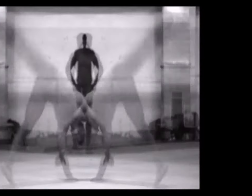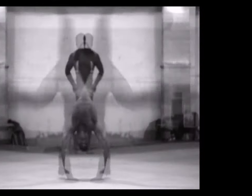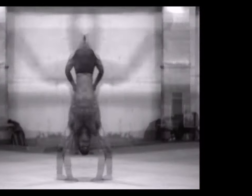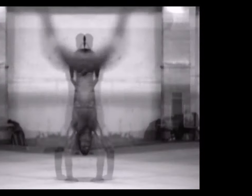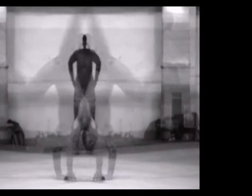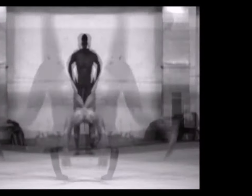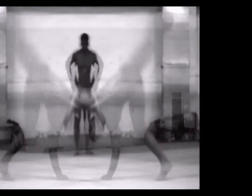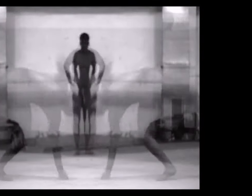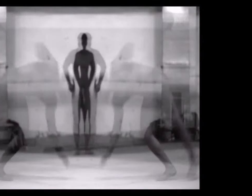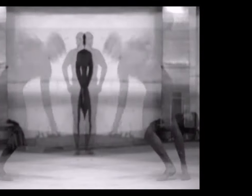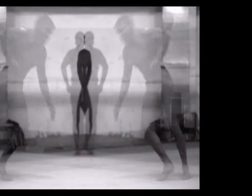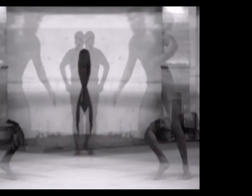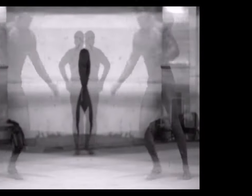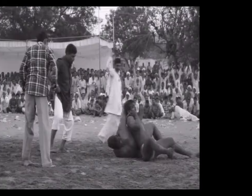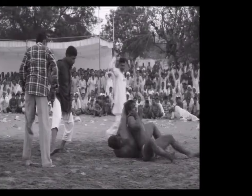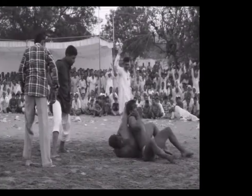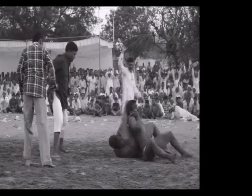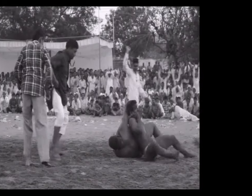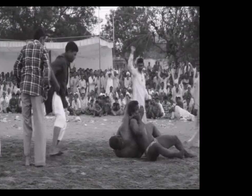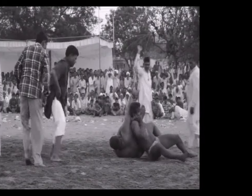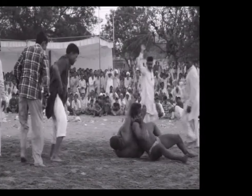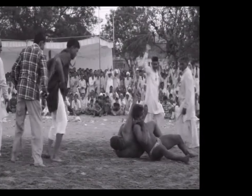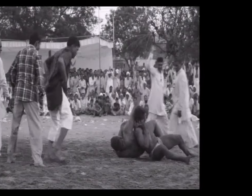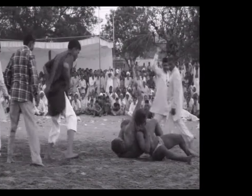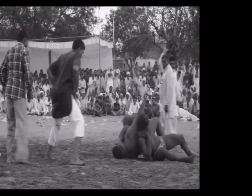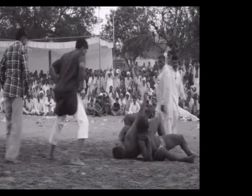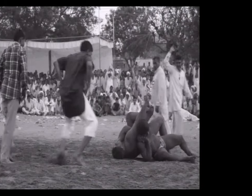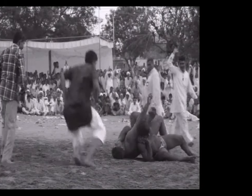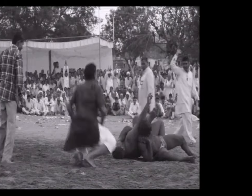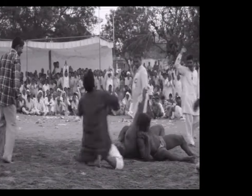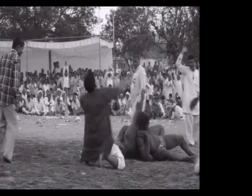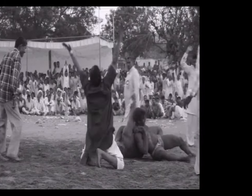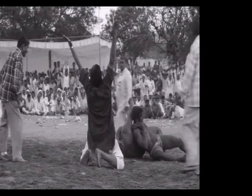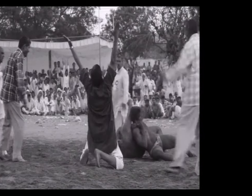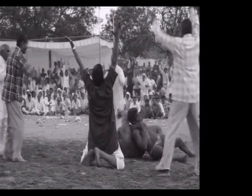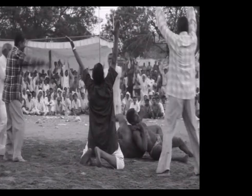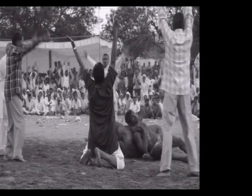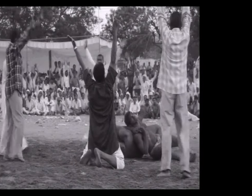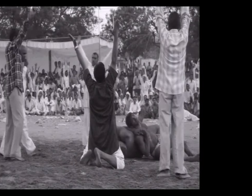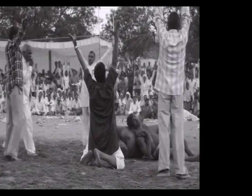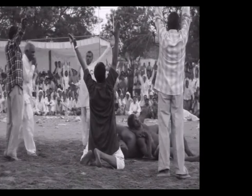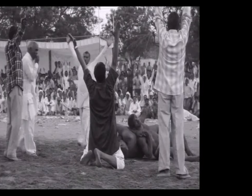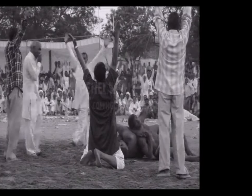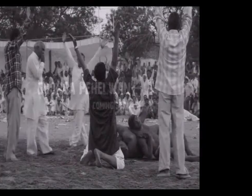Fight for the one in the middle. Find your fight. Fight.